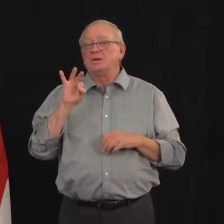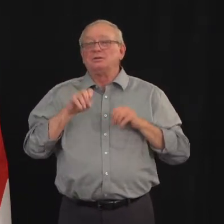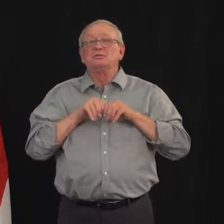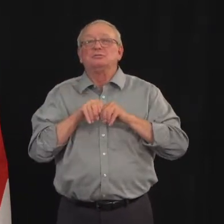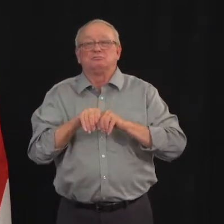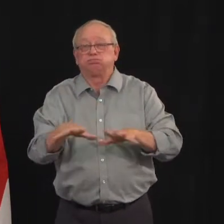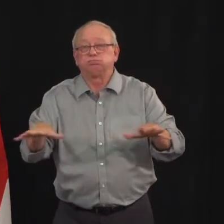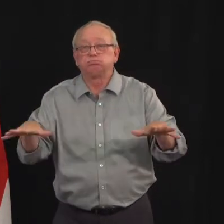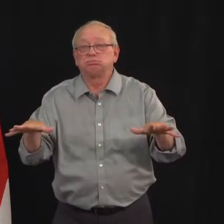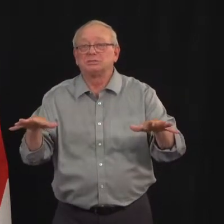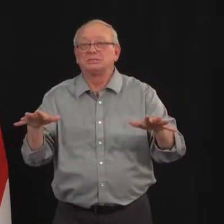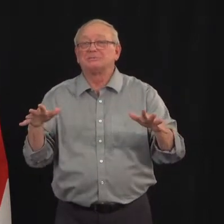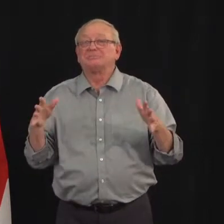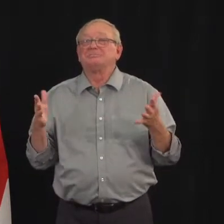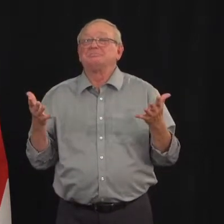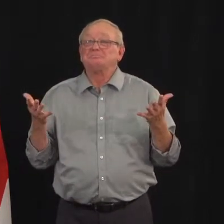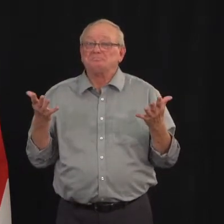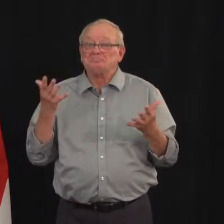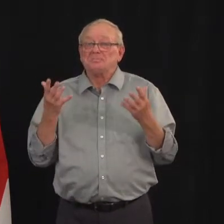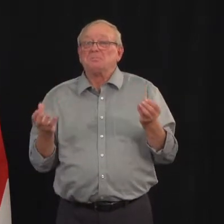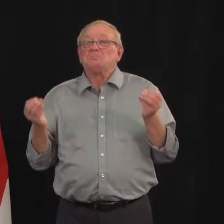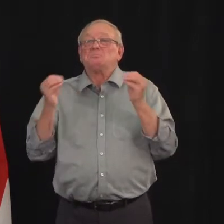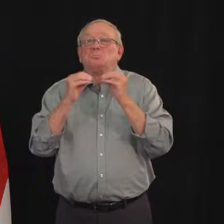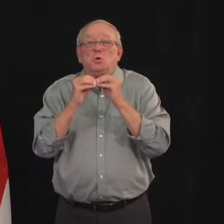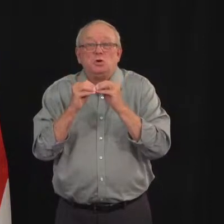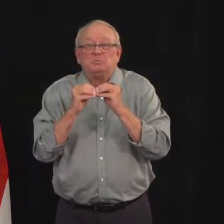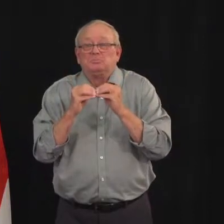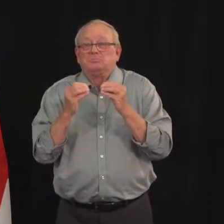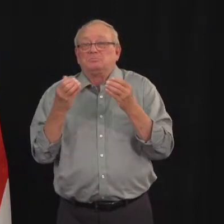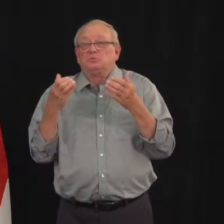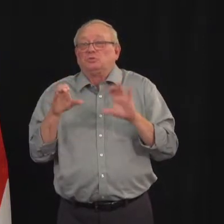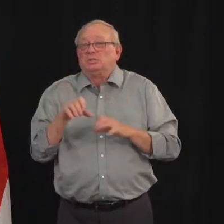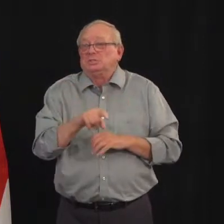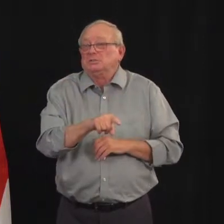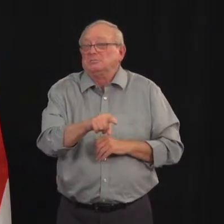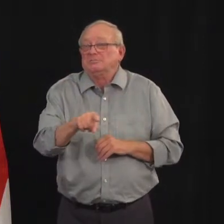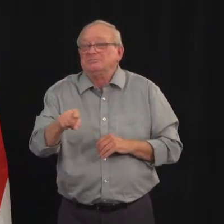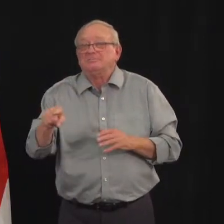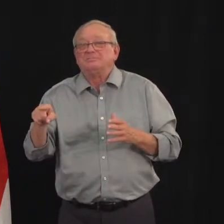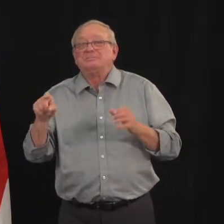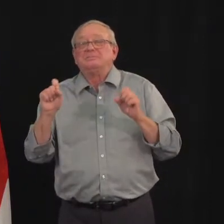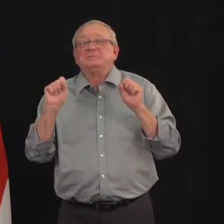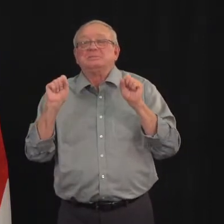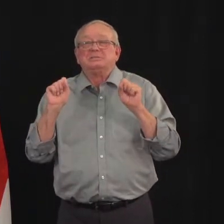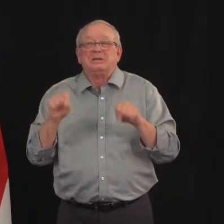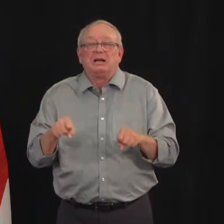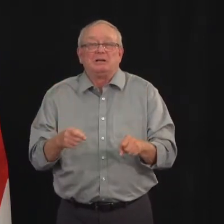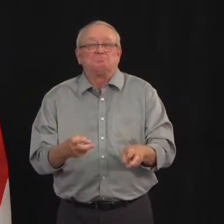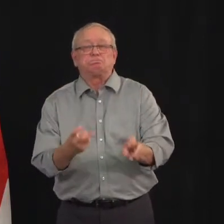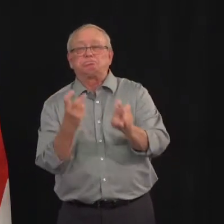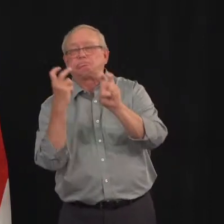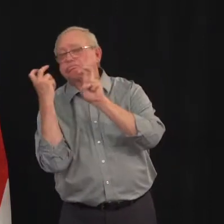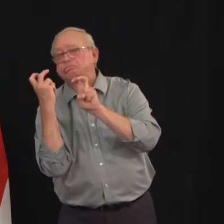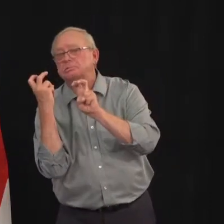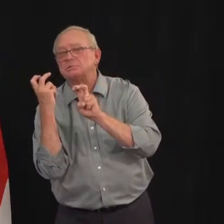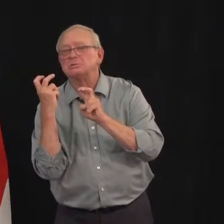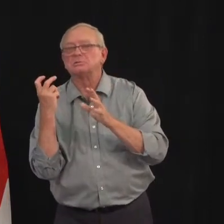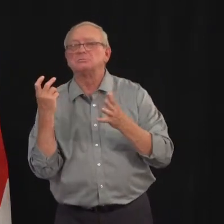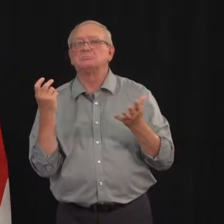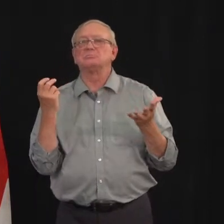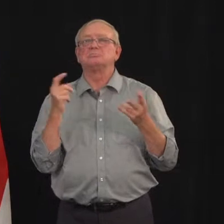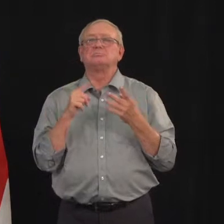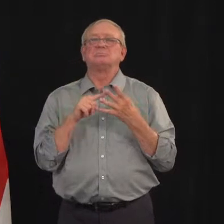that individuals, even in populations that are at lower risk for severe outcomes, the more chance you have of a particular